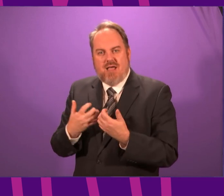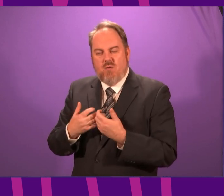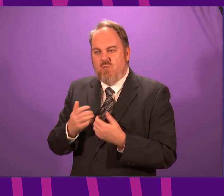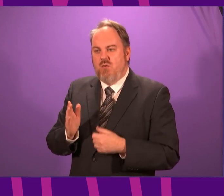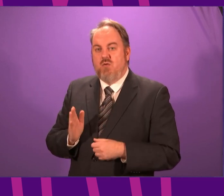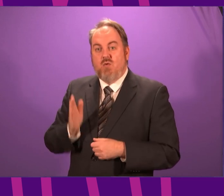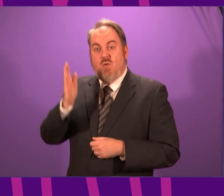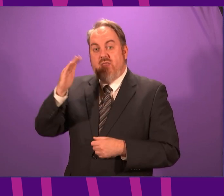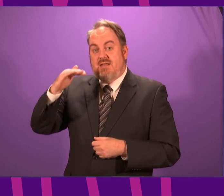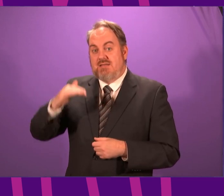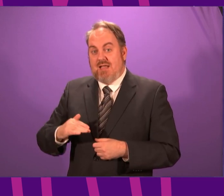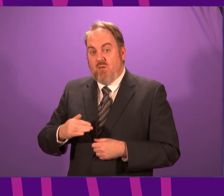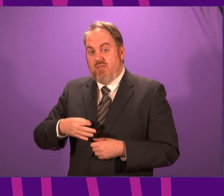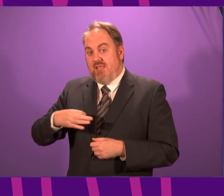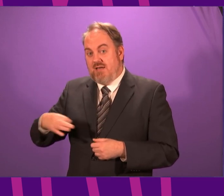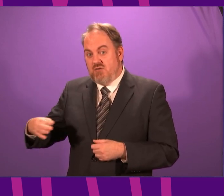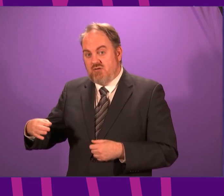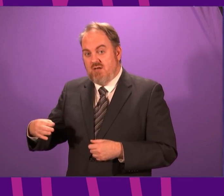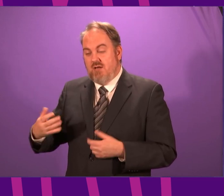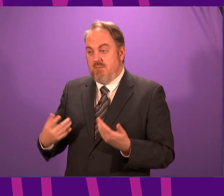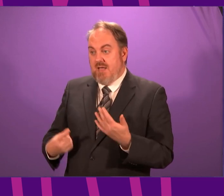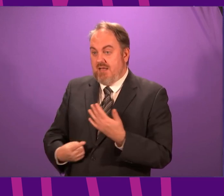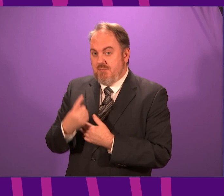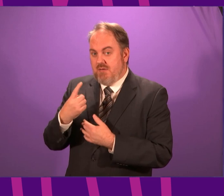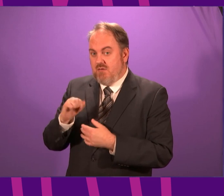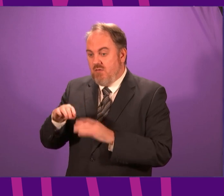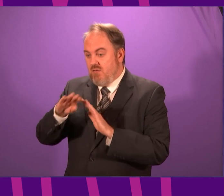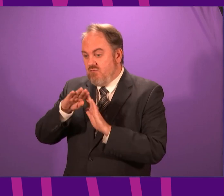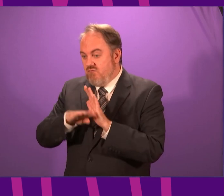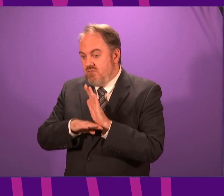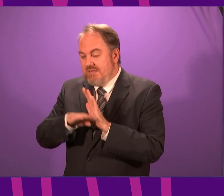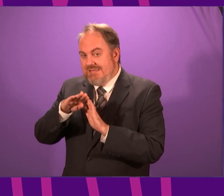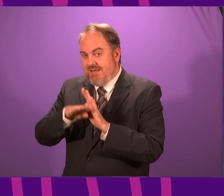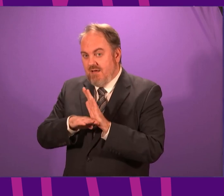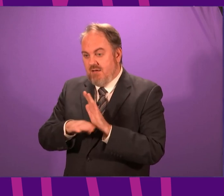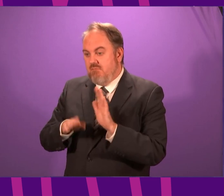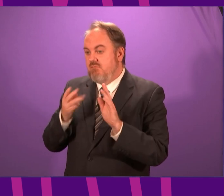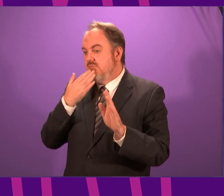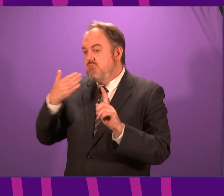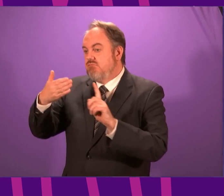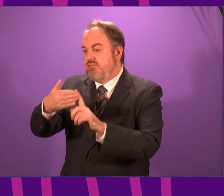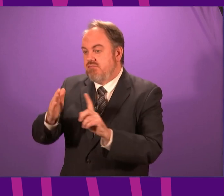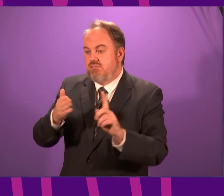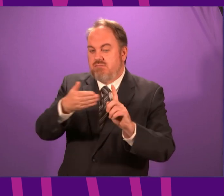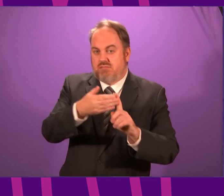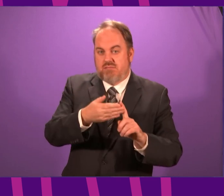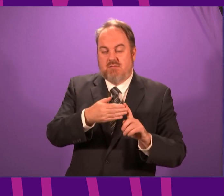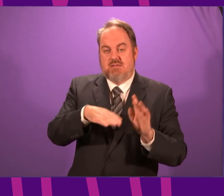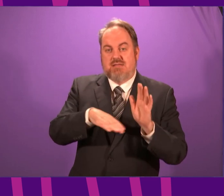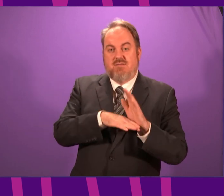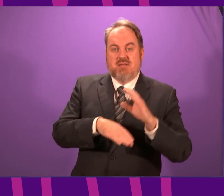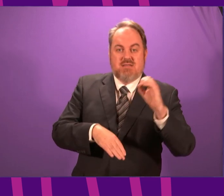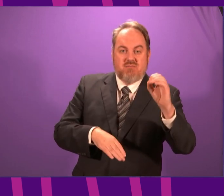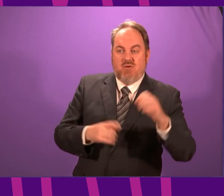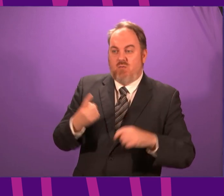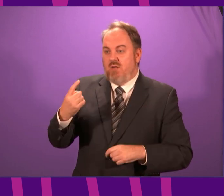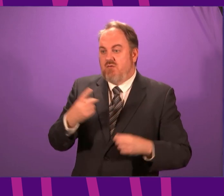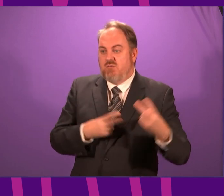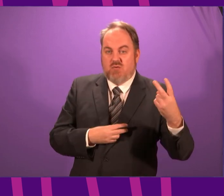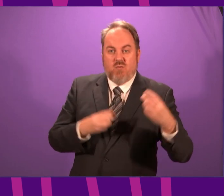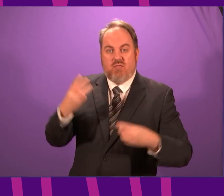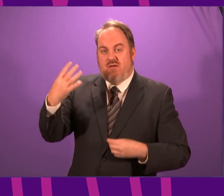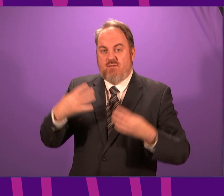South Lanarkshire or Glasgow might be. So I already can see the figures that 335 out of the 100,000